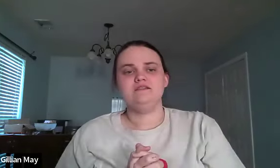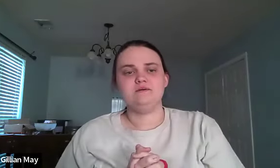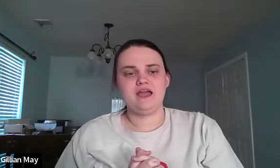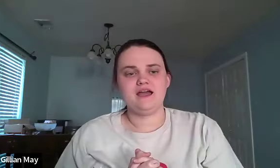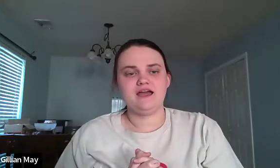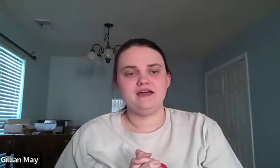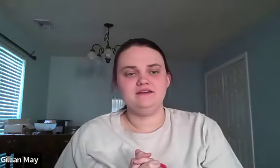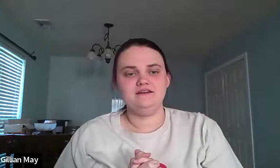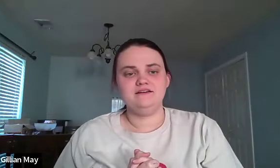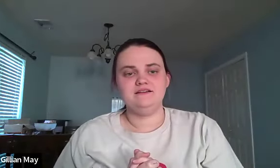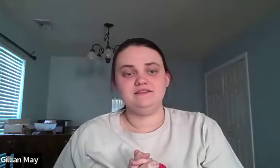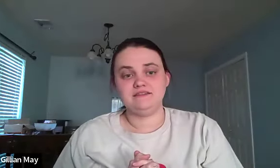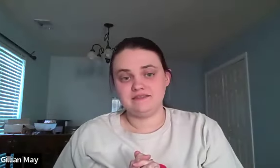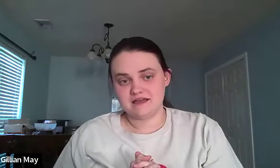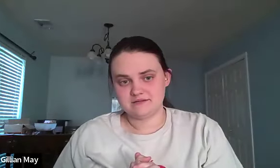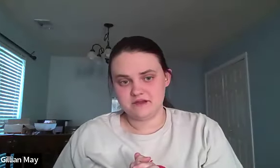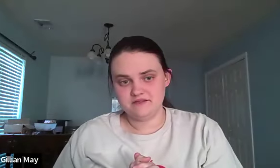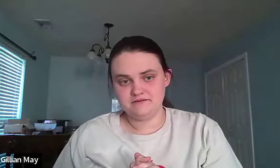Then we had last month.